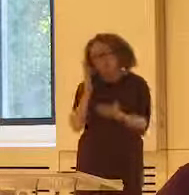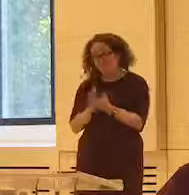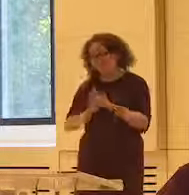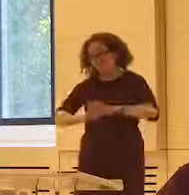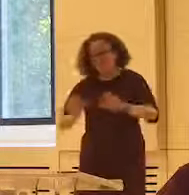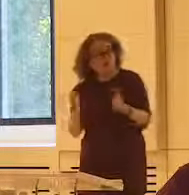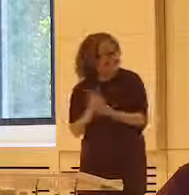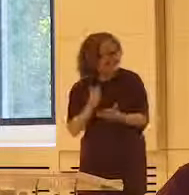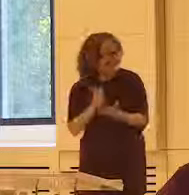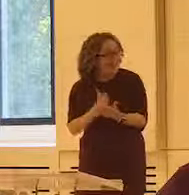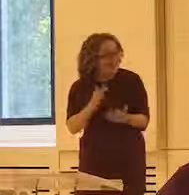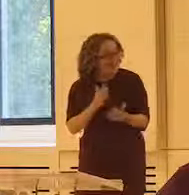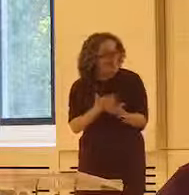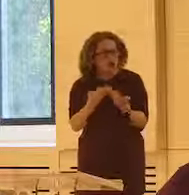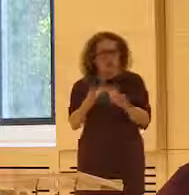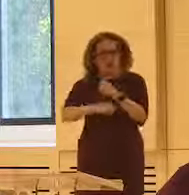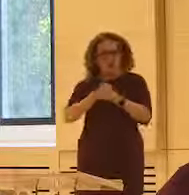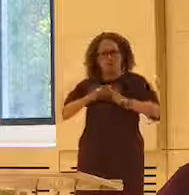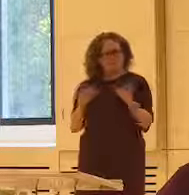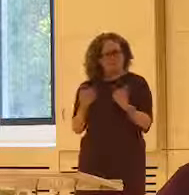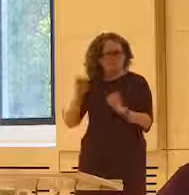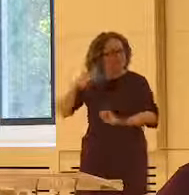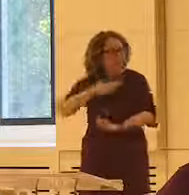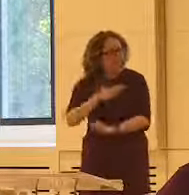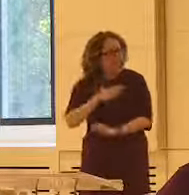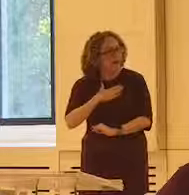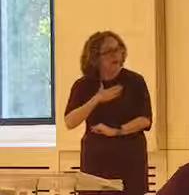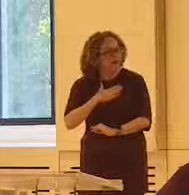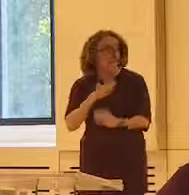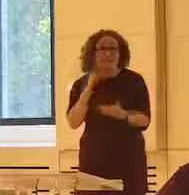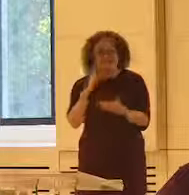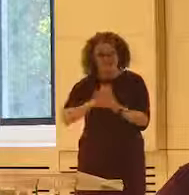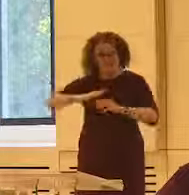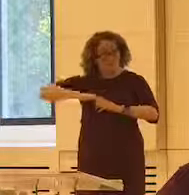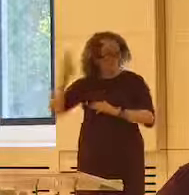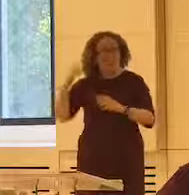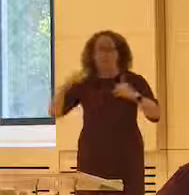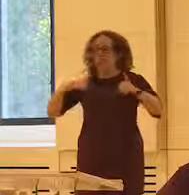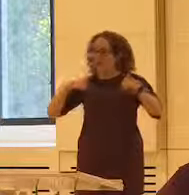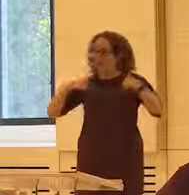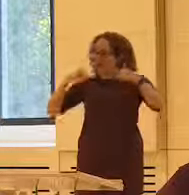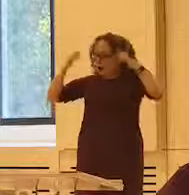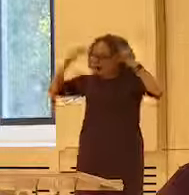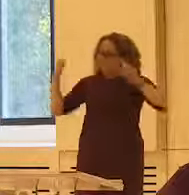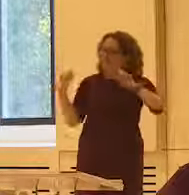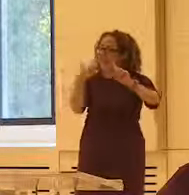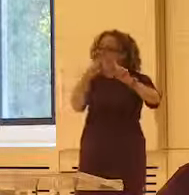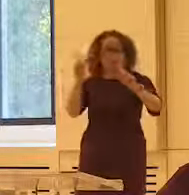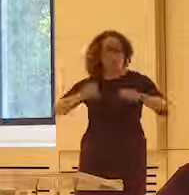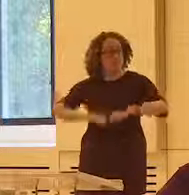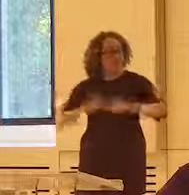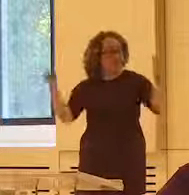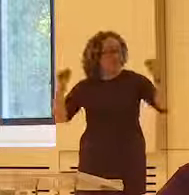understand people's problems, they don't understand what it's like. So we need to take those stigmas away. Excuse